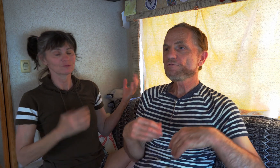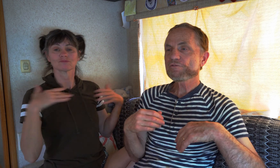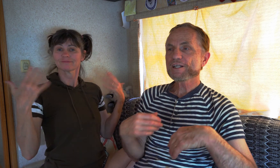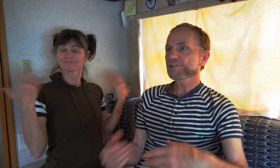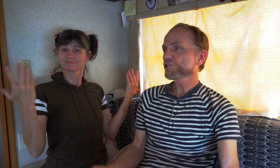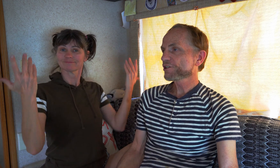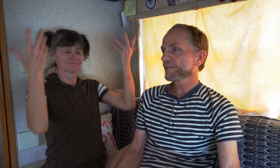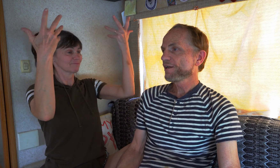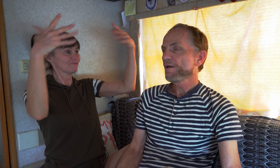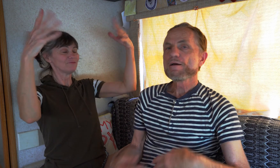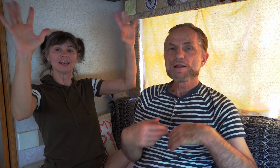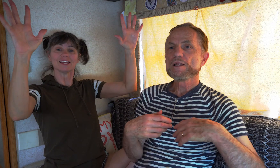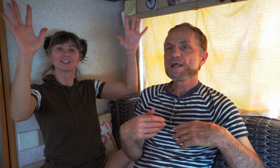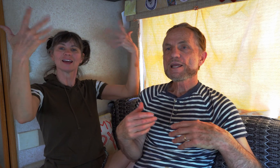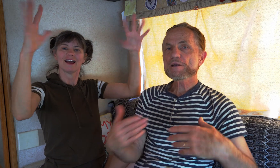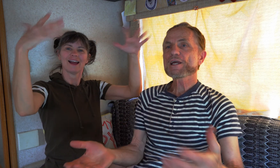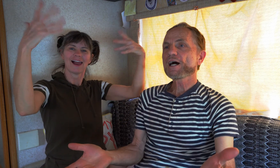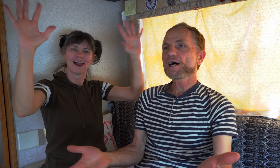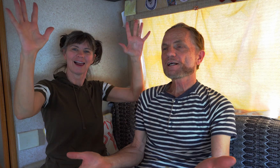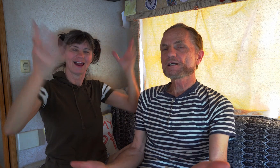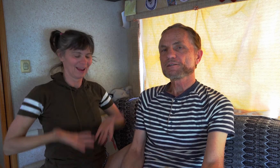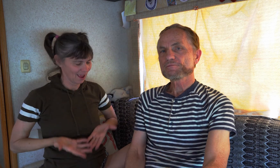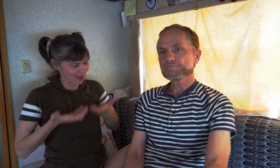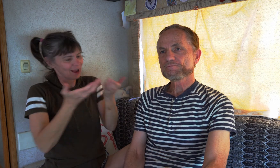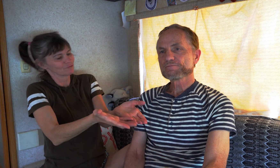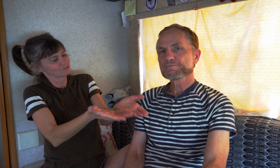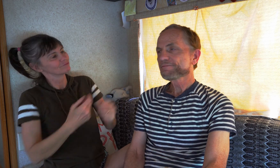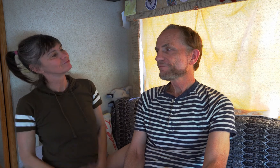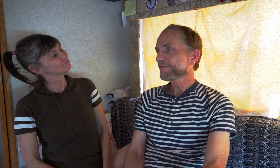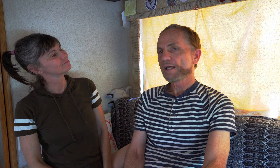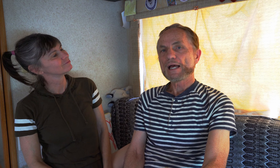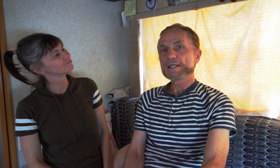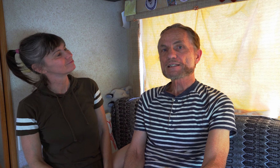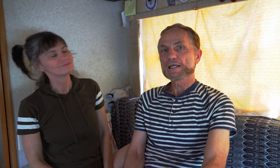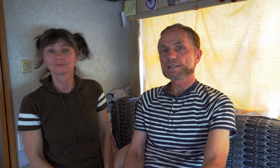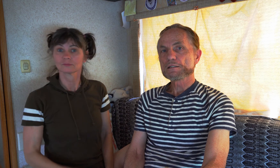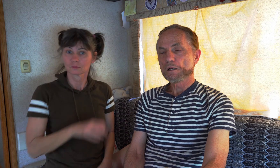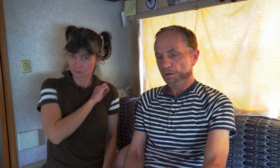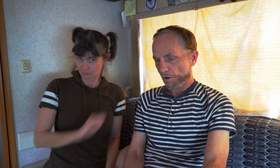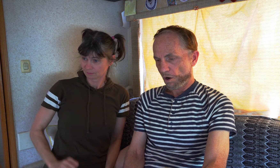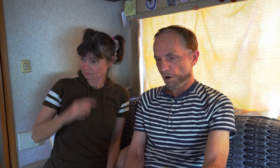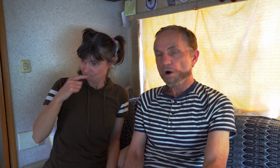are finished. Finished. Here they are." And he said,